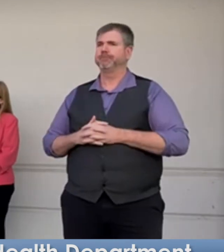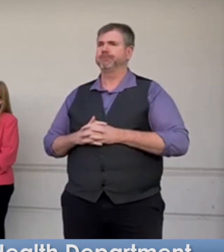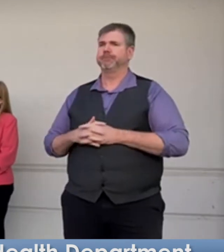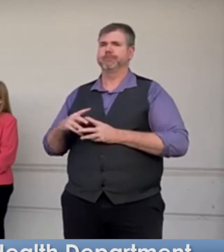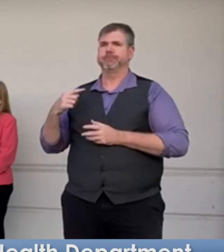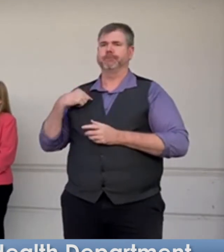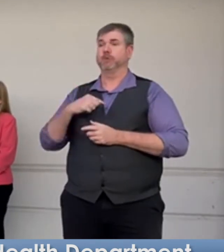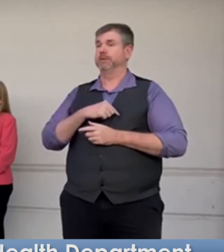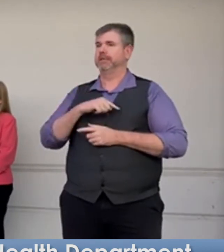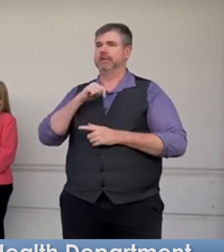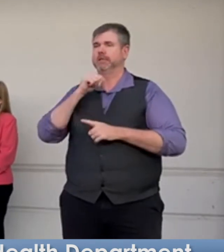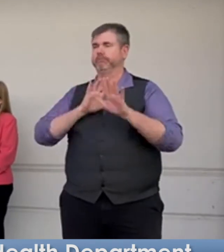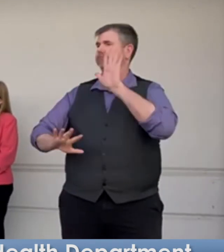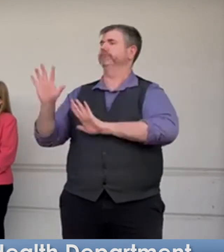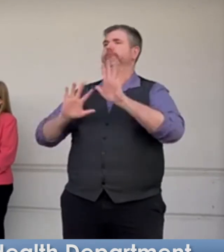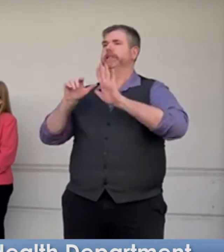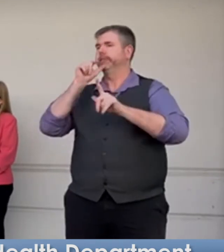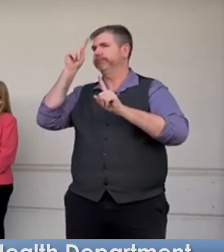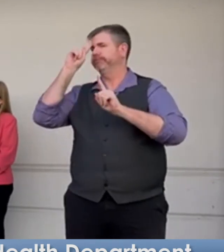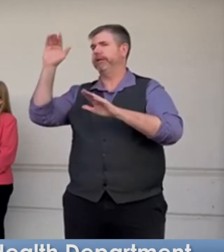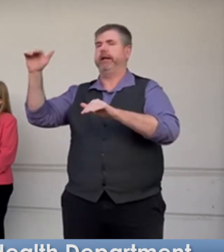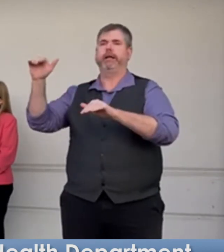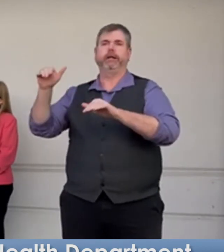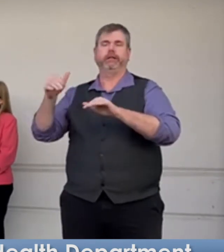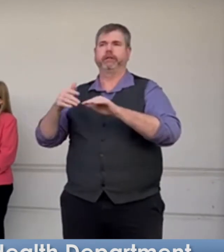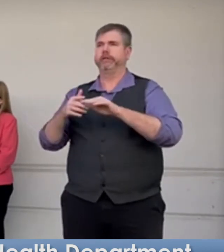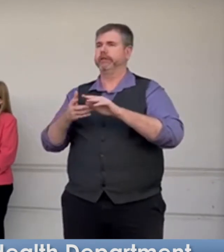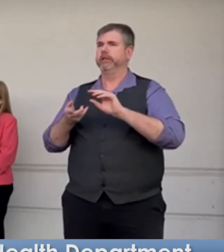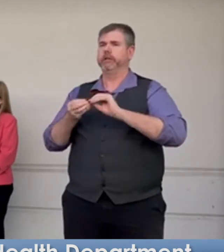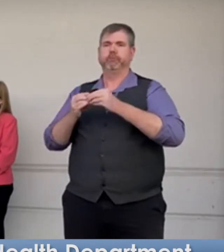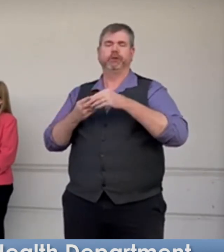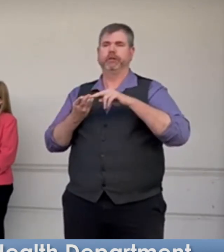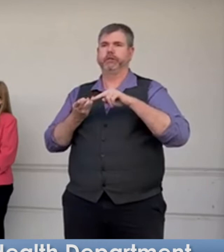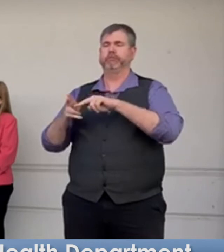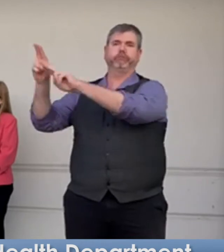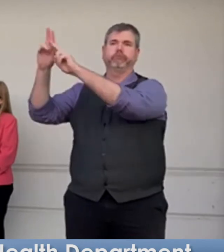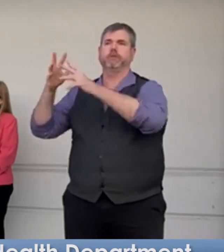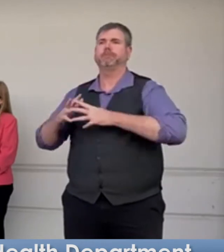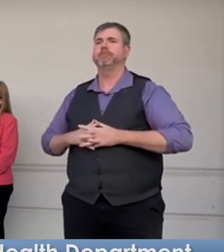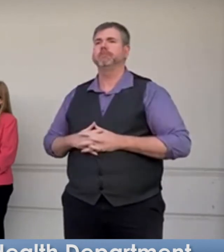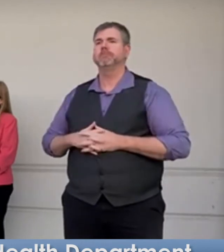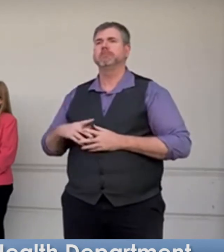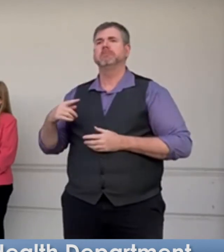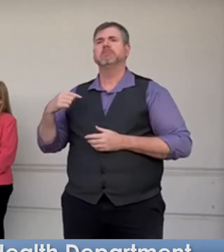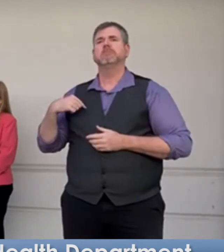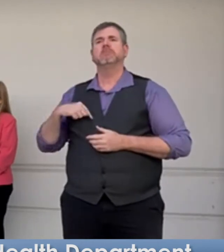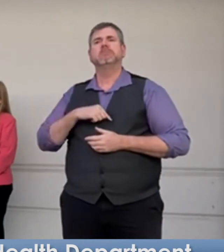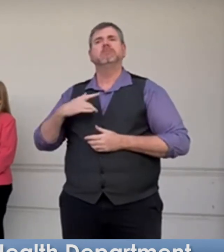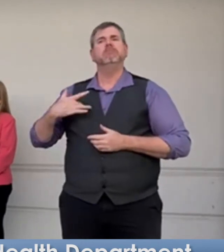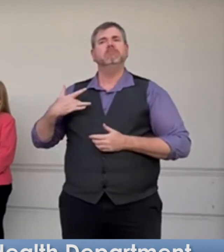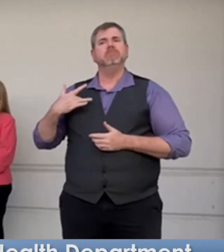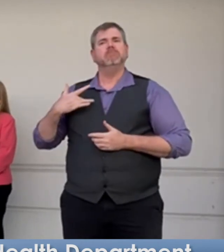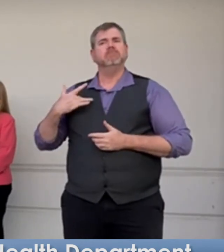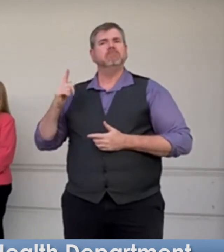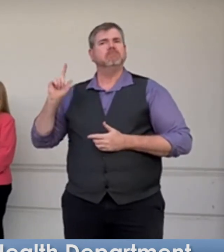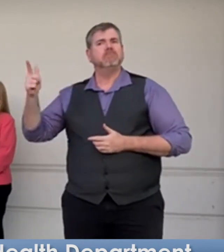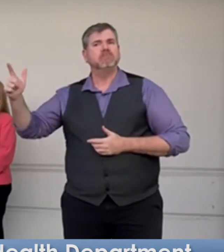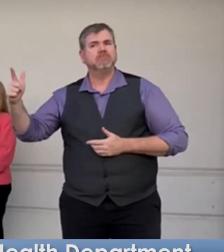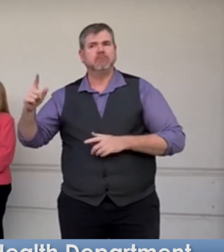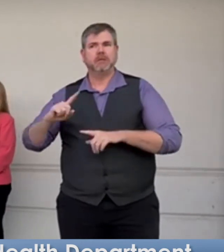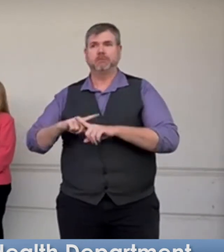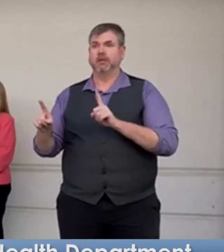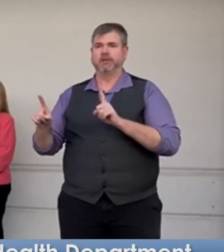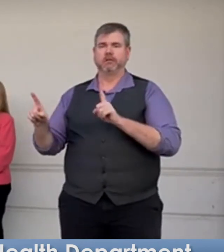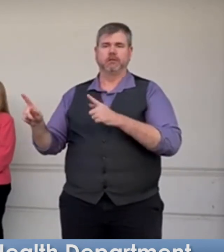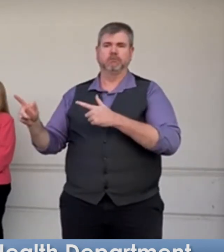tier right now. It came, we knew it was likely to come. It came a little faster than we thought. So we've not made